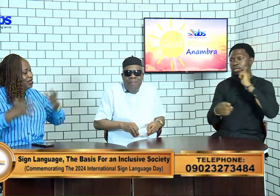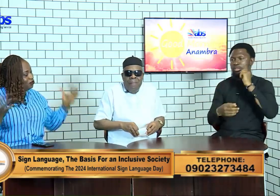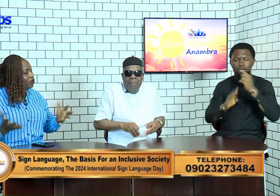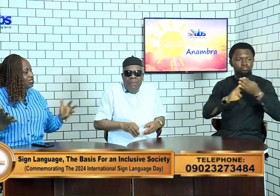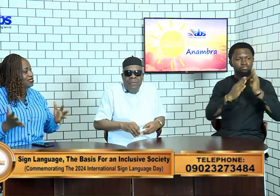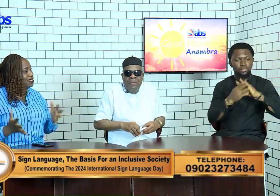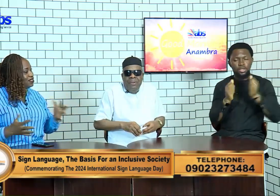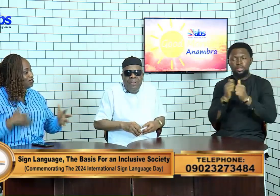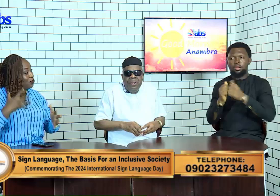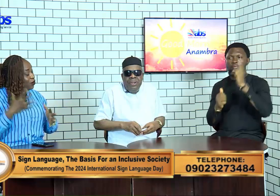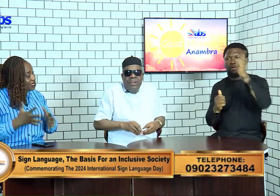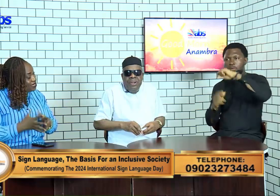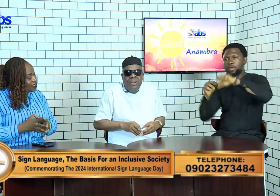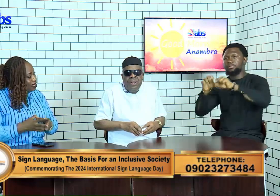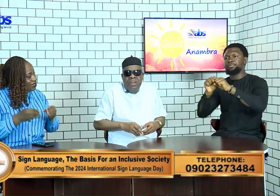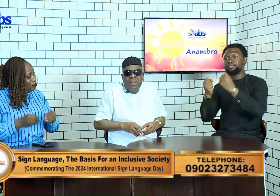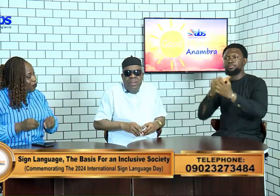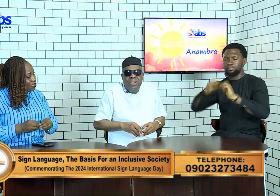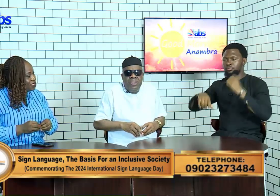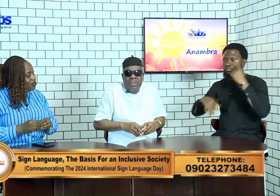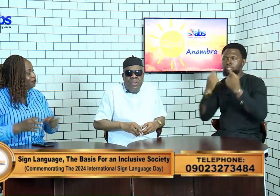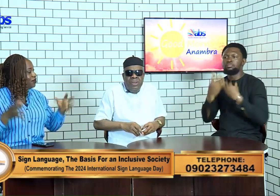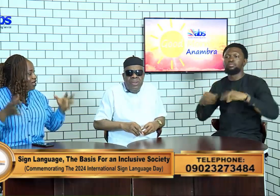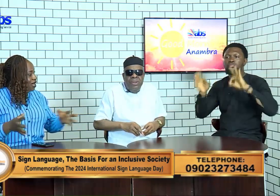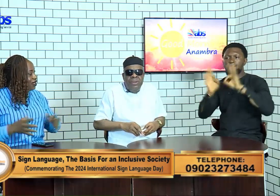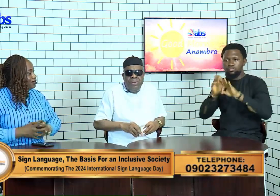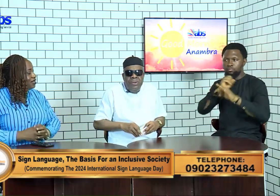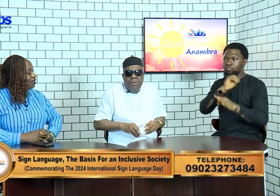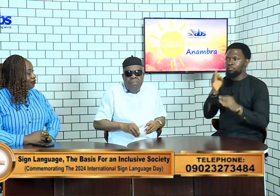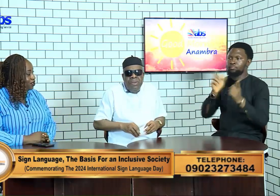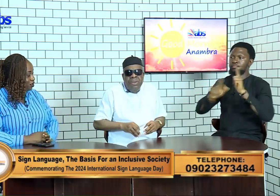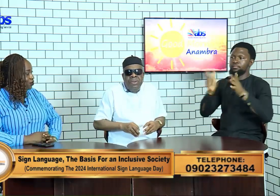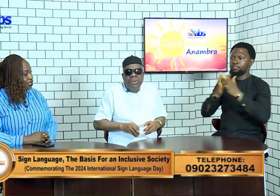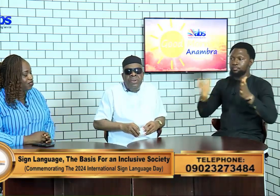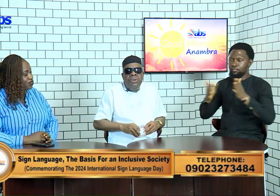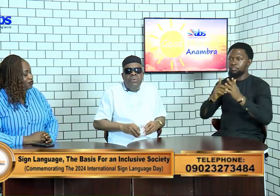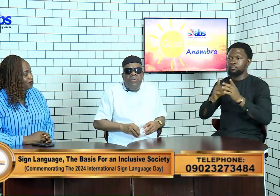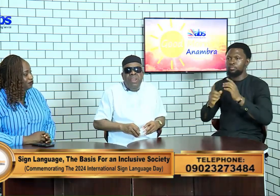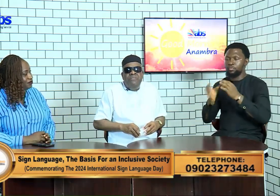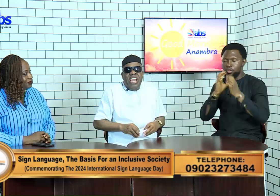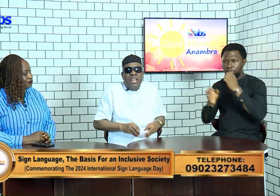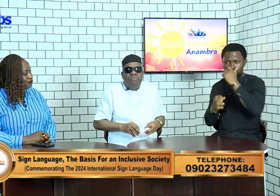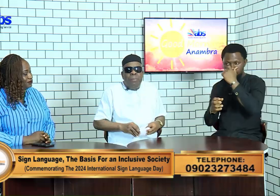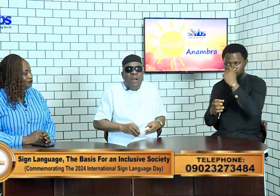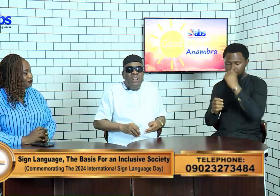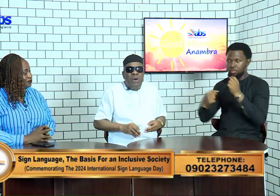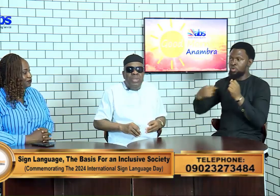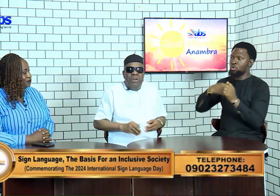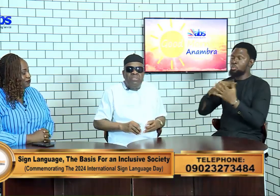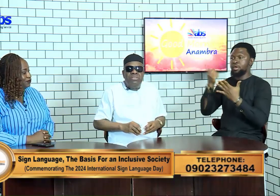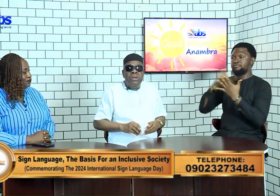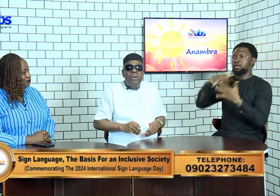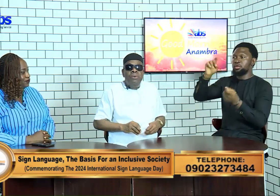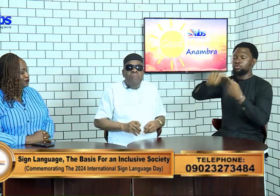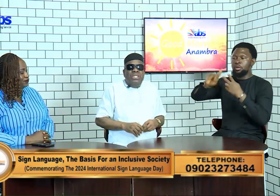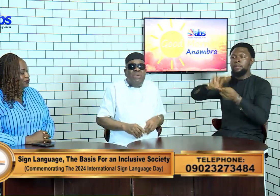and everyone in the society so that we understand the importance of sign language communication? We invite them to partner with